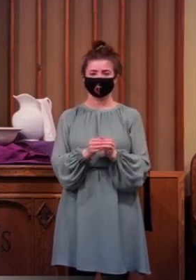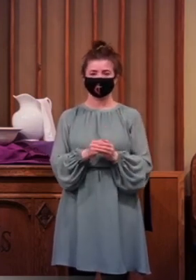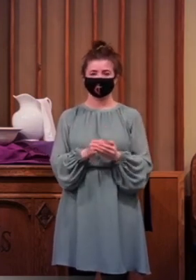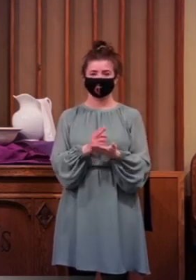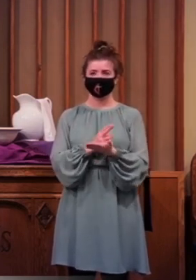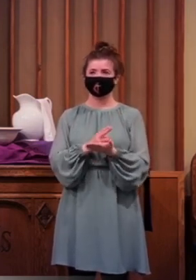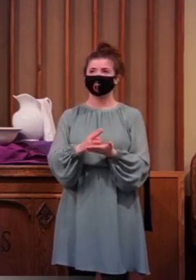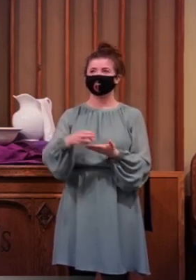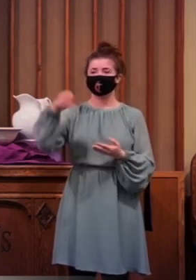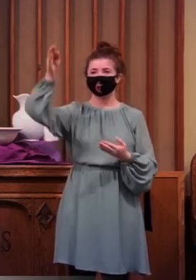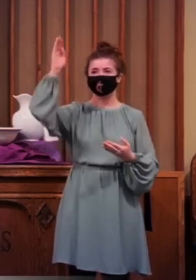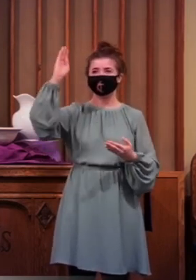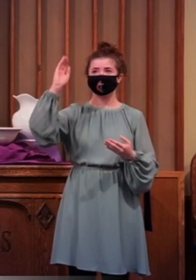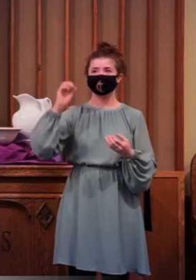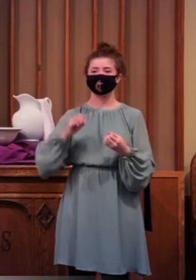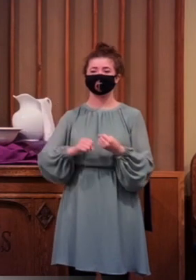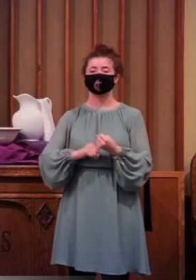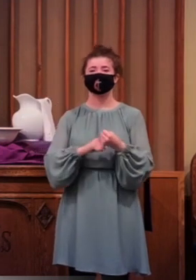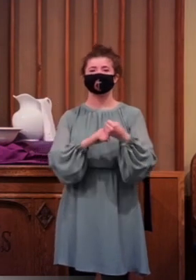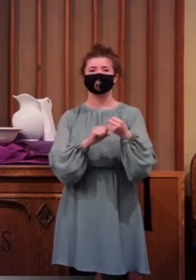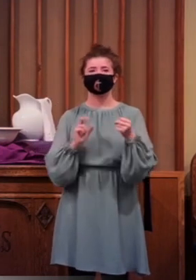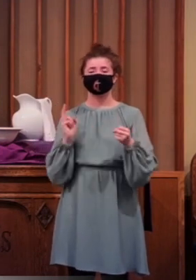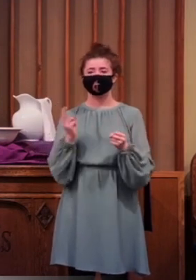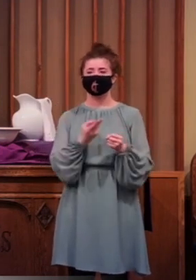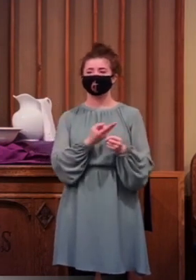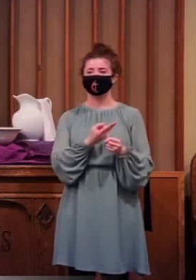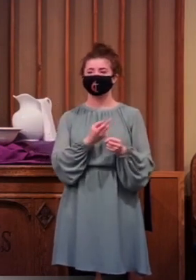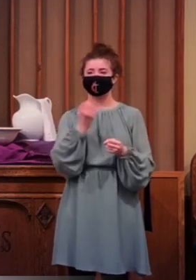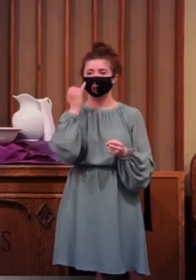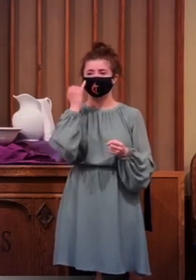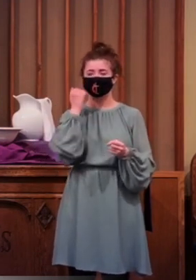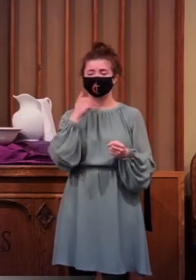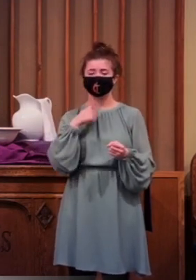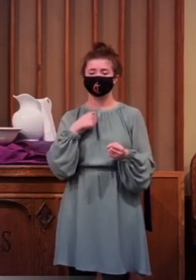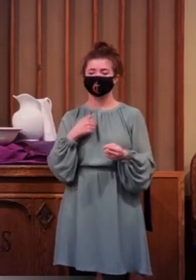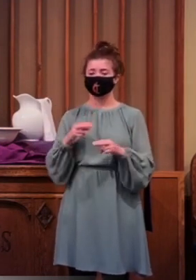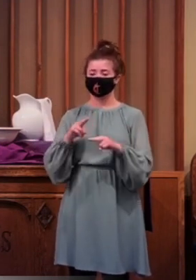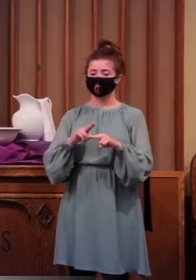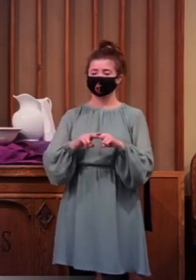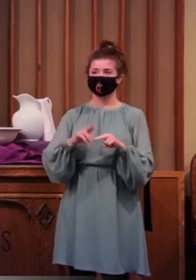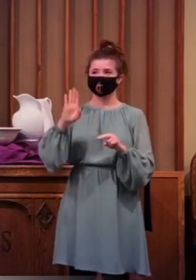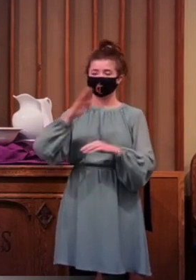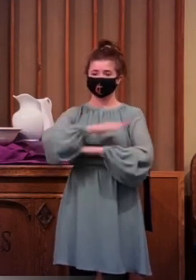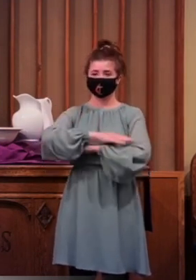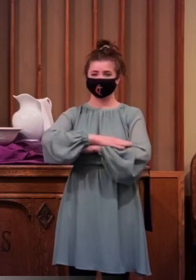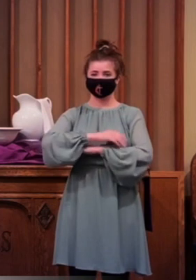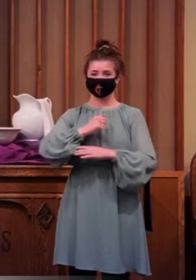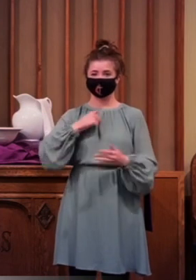Holy God, who holds us together, if I were to place myself at your table, I would probably be